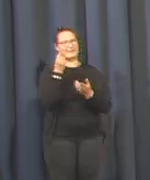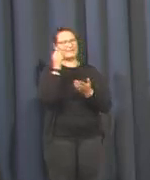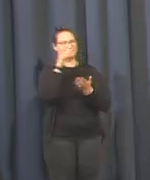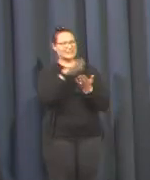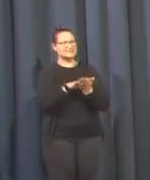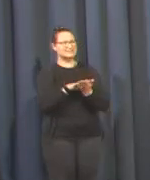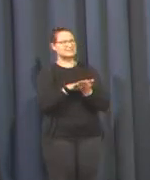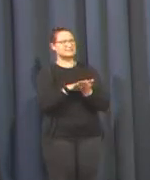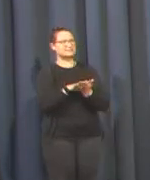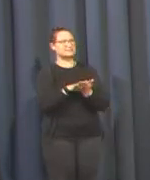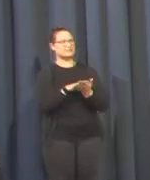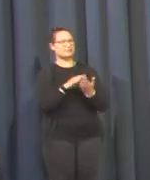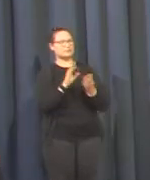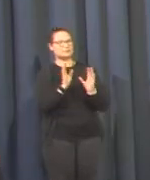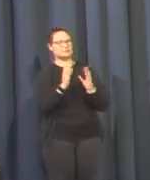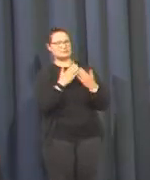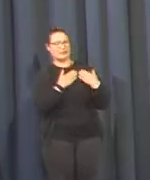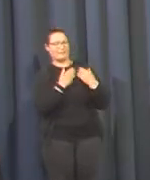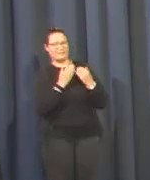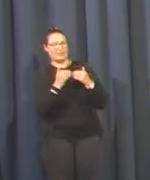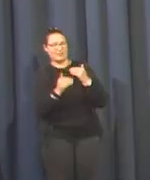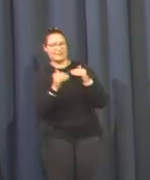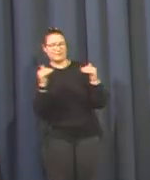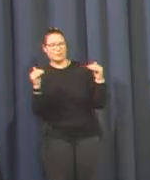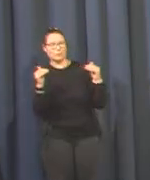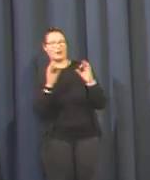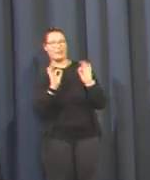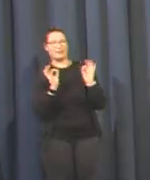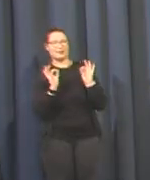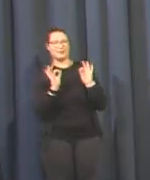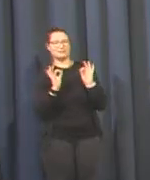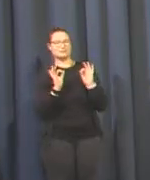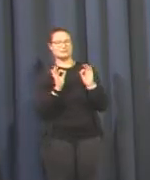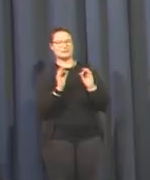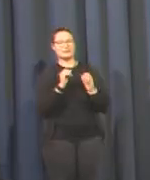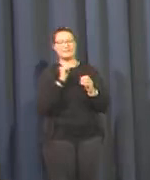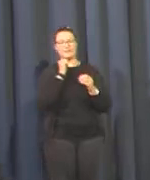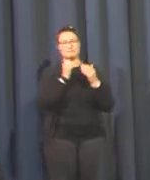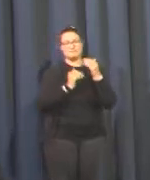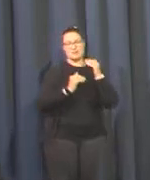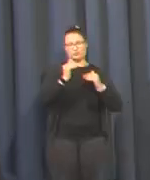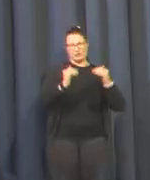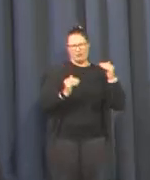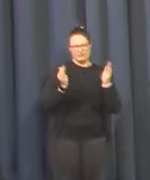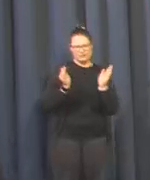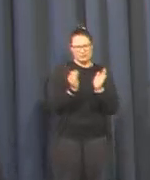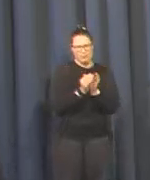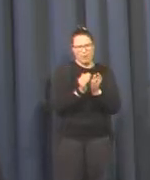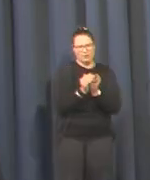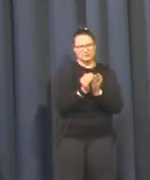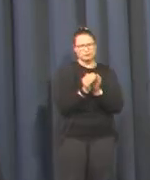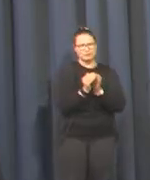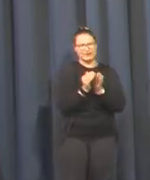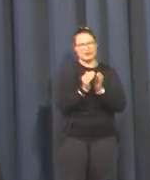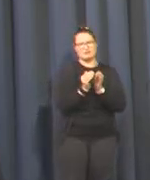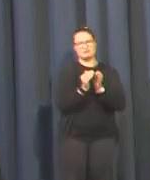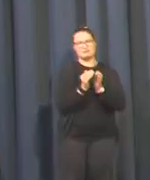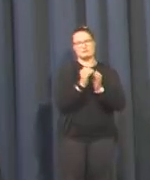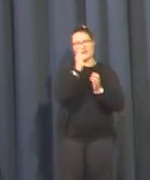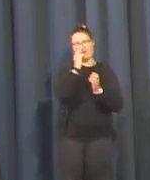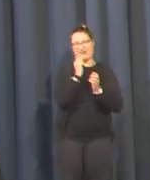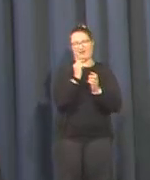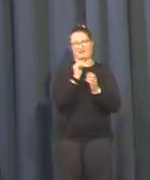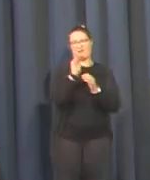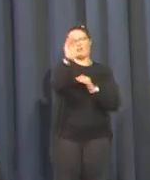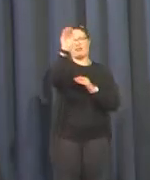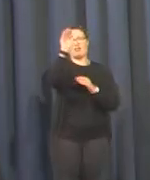no evidence, when you measure it to the smallest degree you can, that it doesn't have some of those later on effects of putting people in a